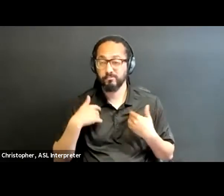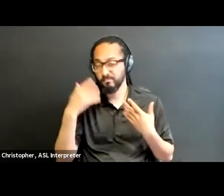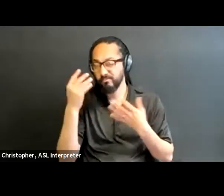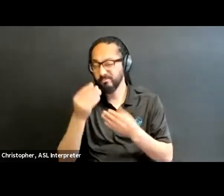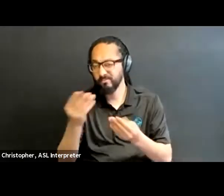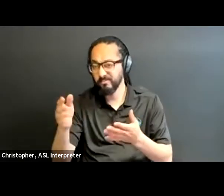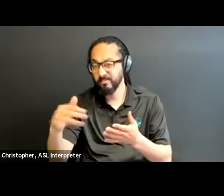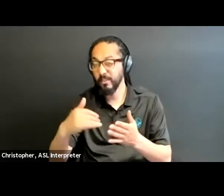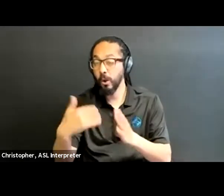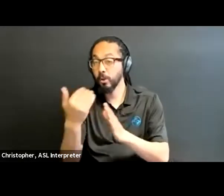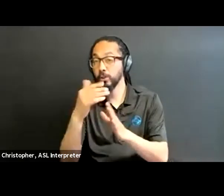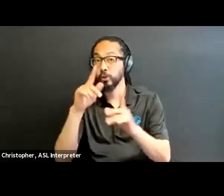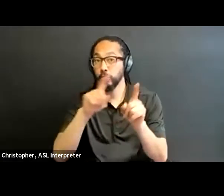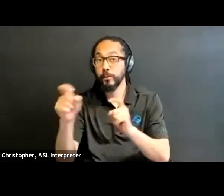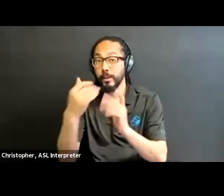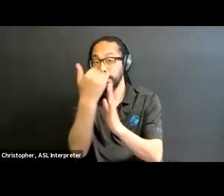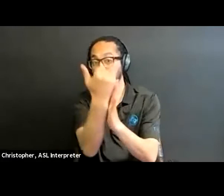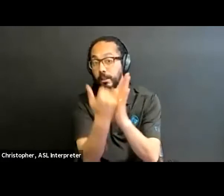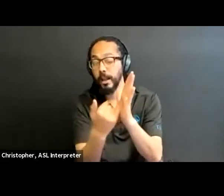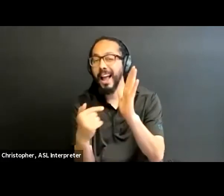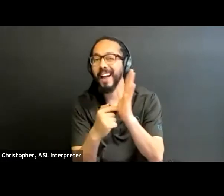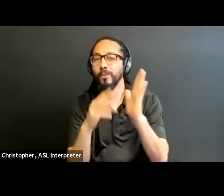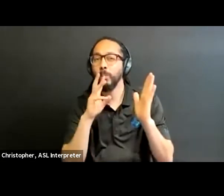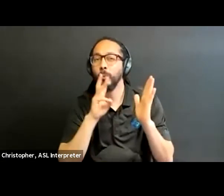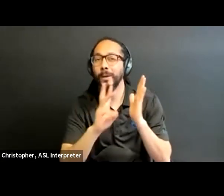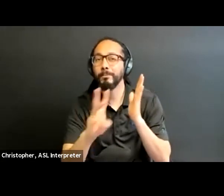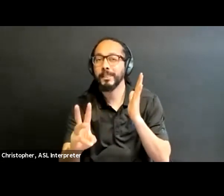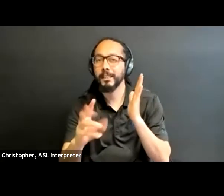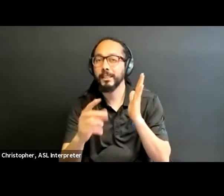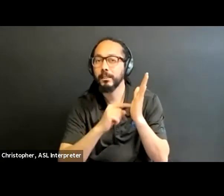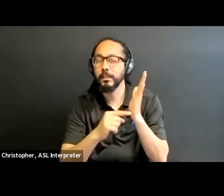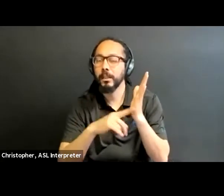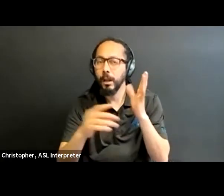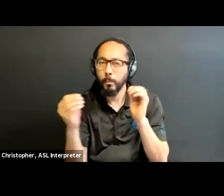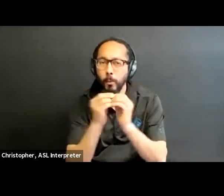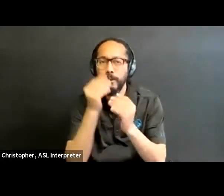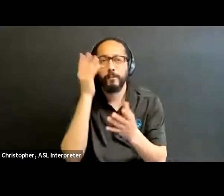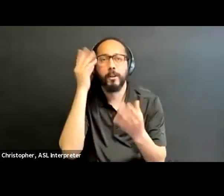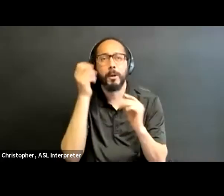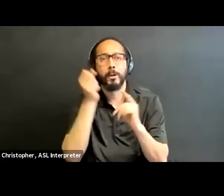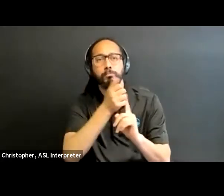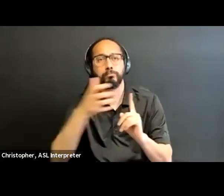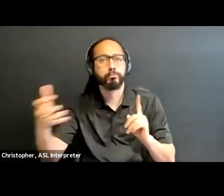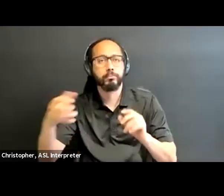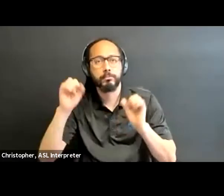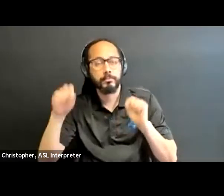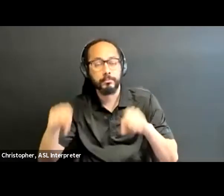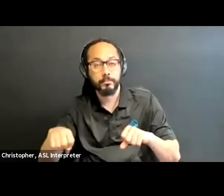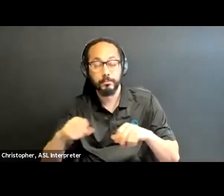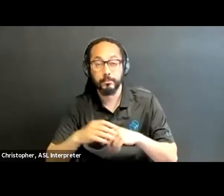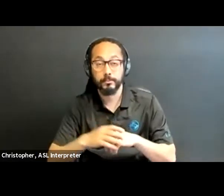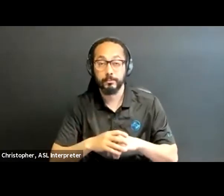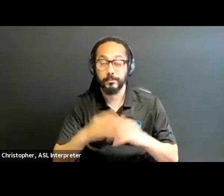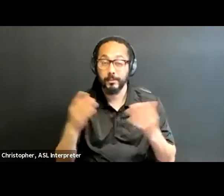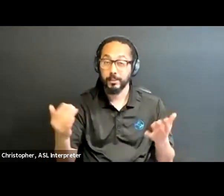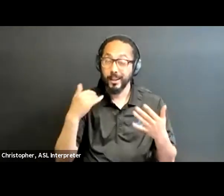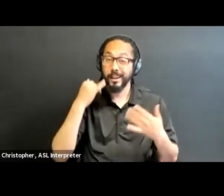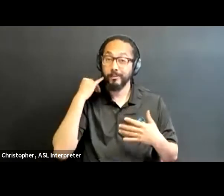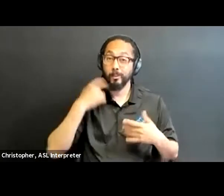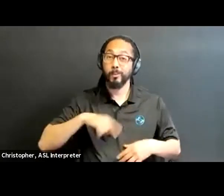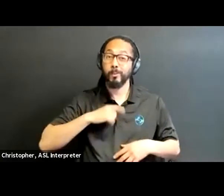So in our study, we know that we are asking about dating violence, which is something that if someone is